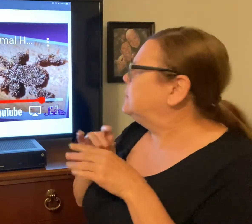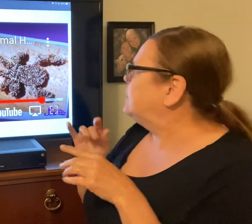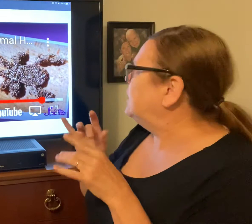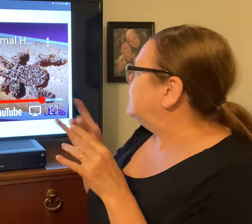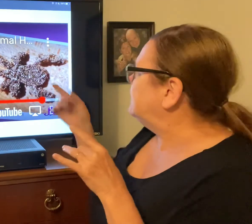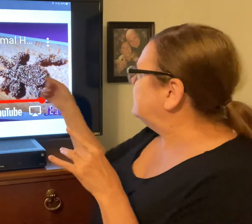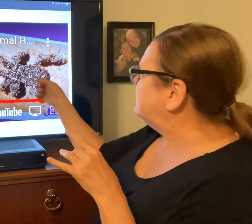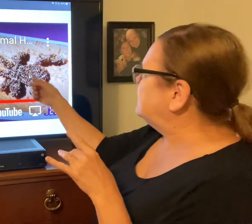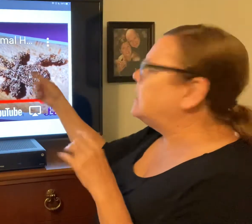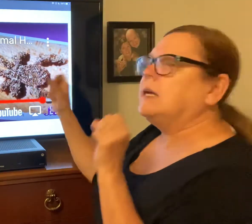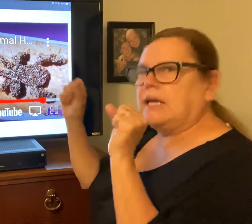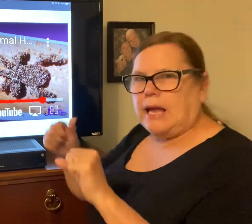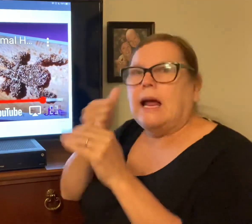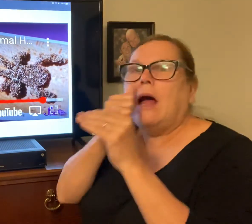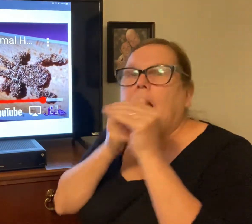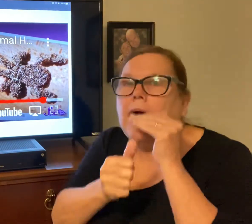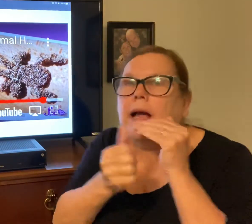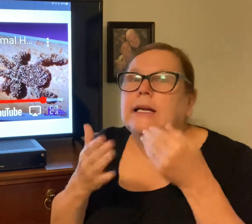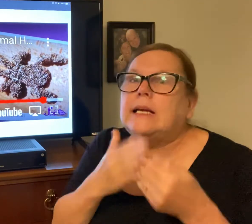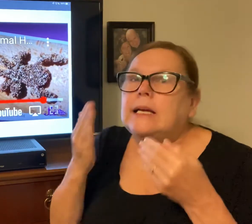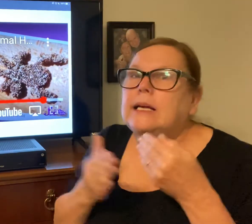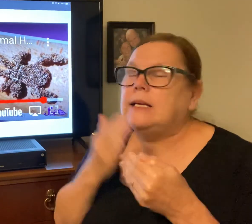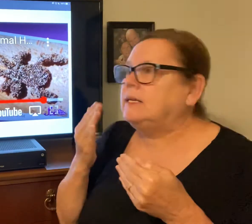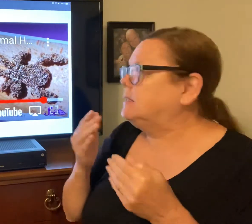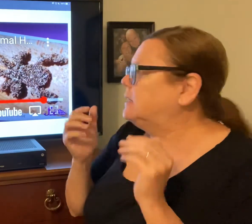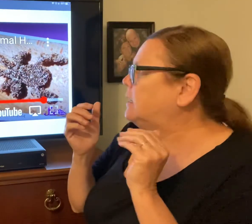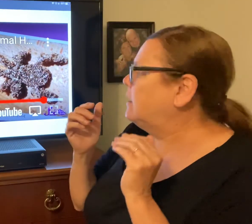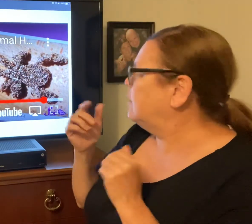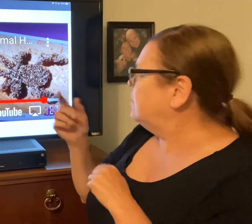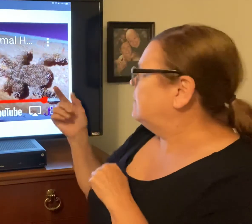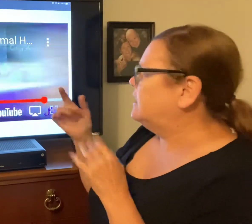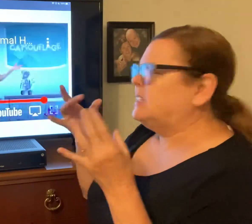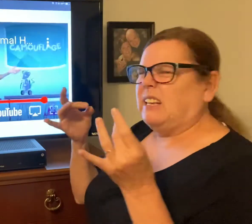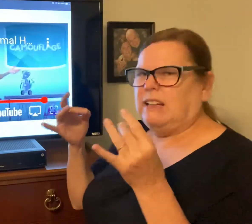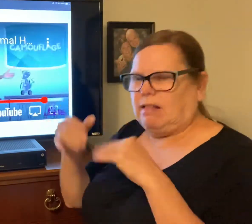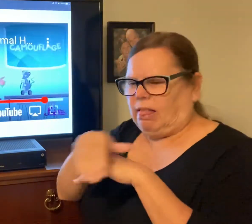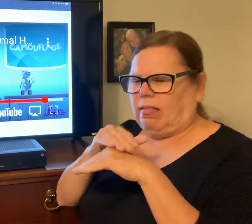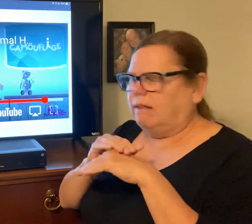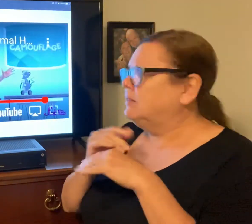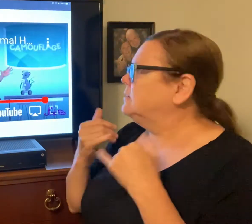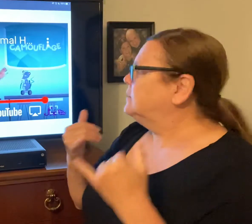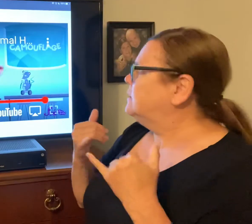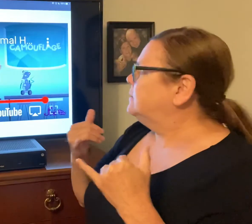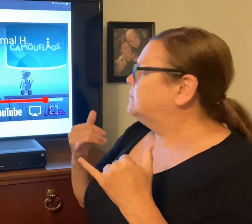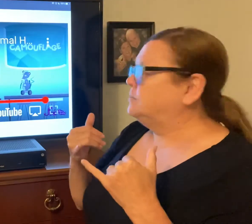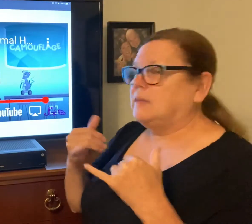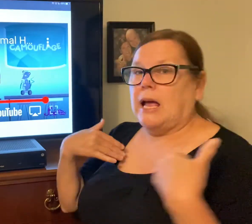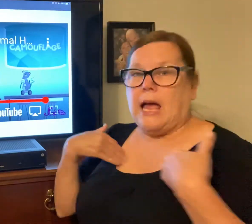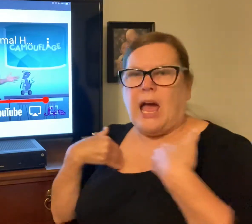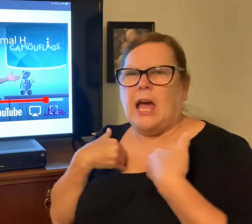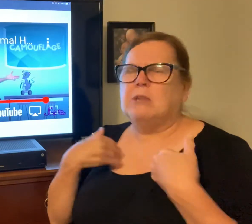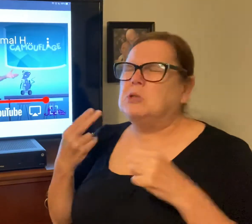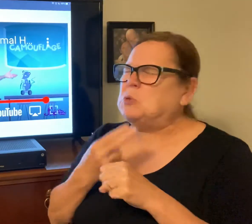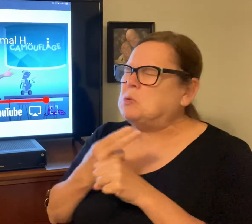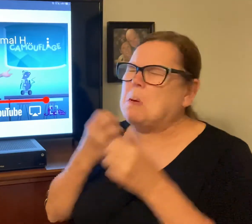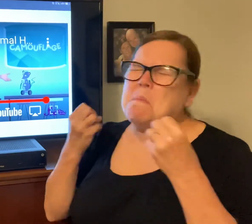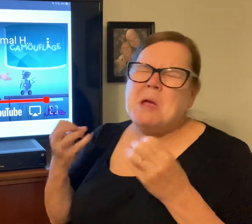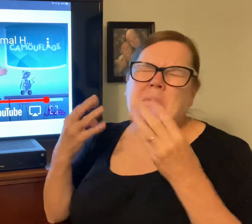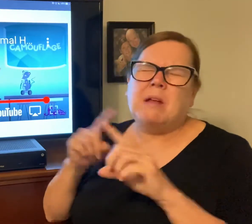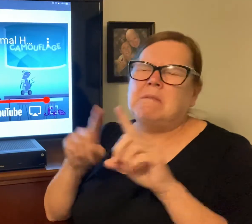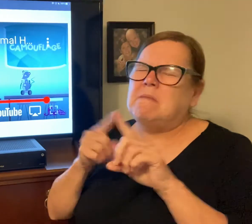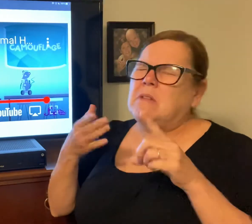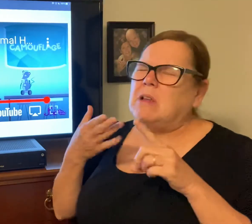to the hairs, covering it completely. It's kind of like an invisibility cloak. So there you have it. Animals use all kinds of tricks to keep